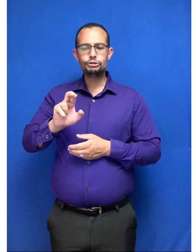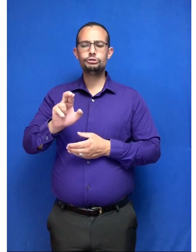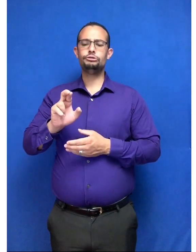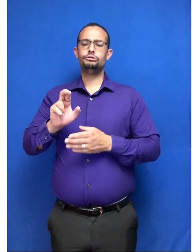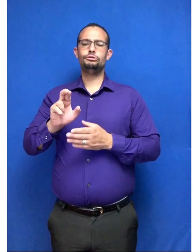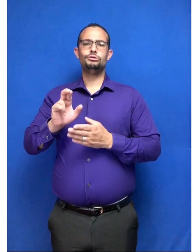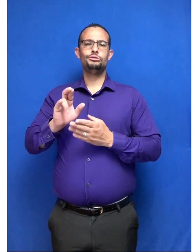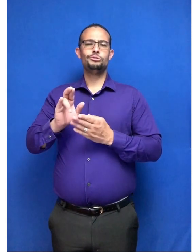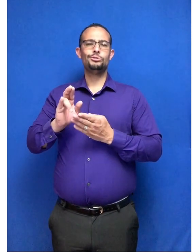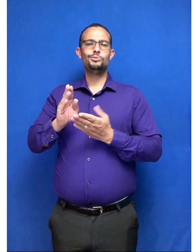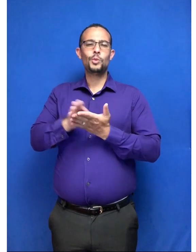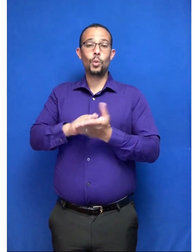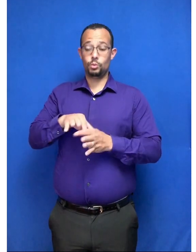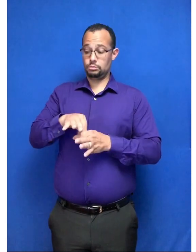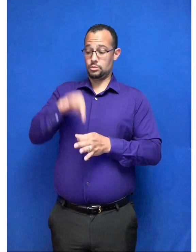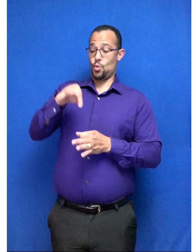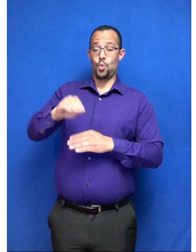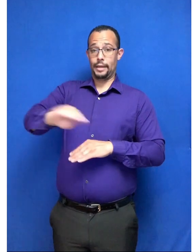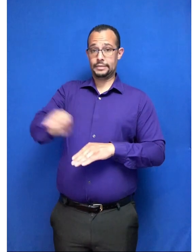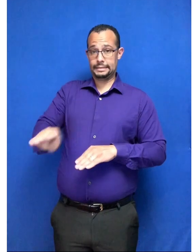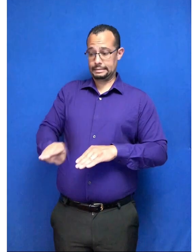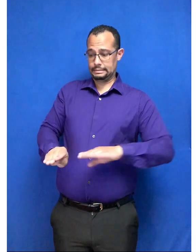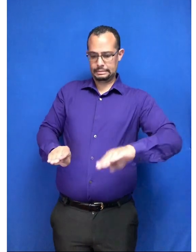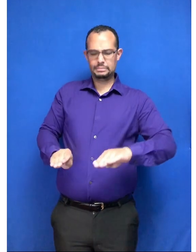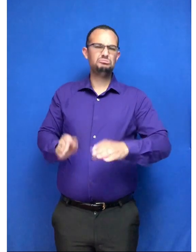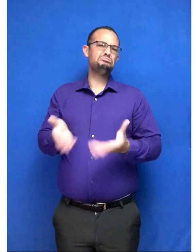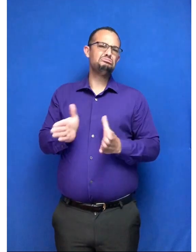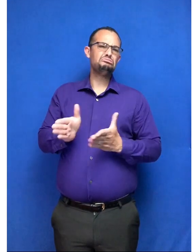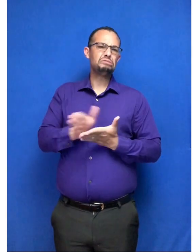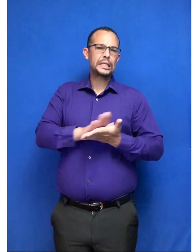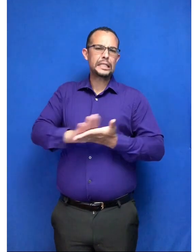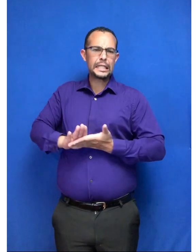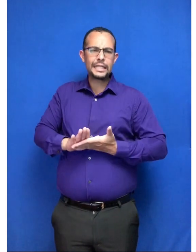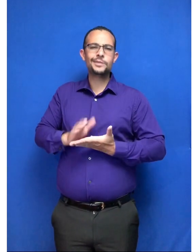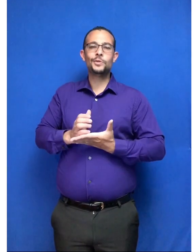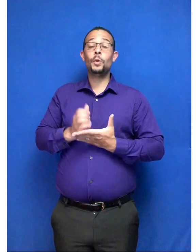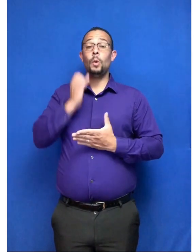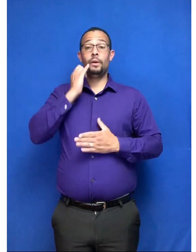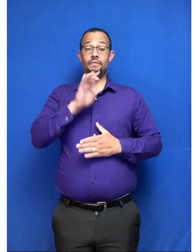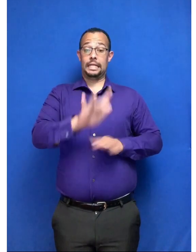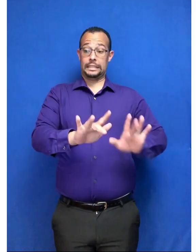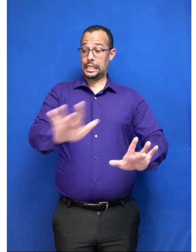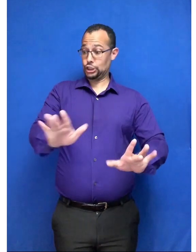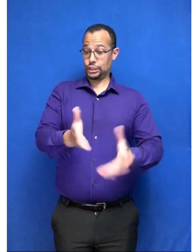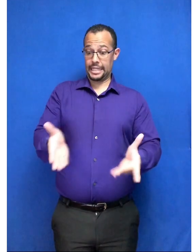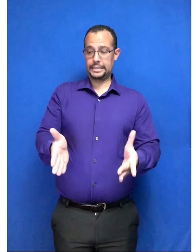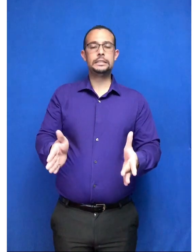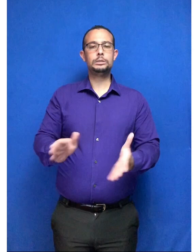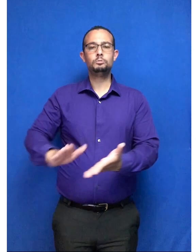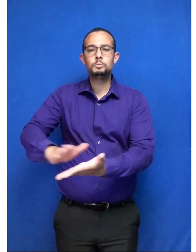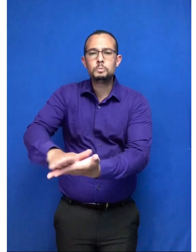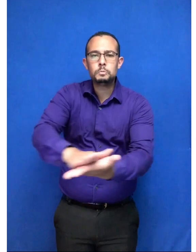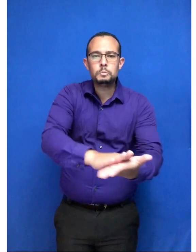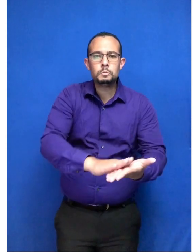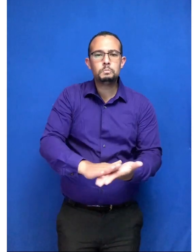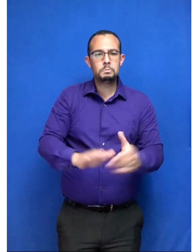household cleaning supplies, and this will allow you to disinfect any surfaces that you may have to touch on a regular basis